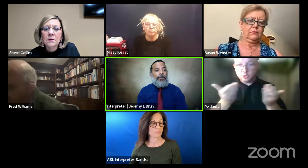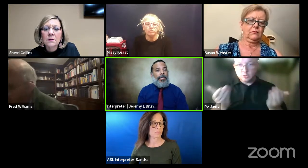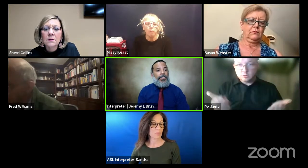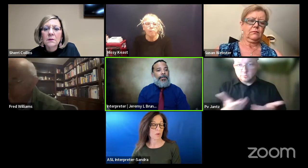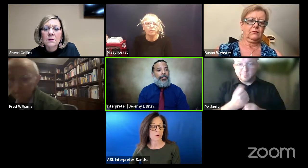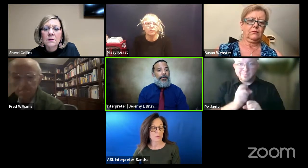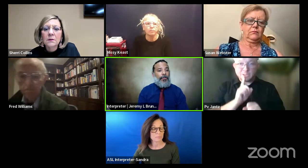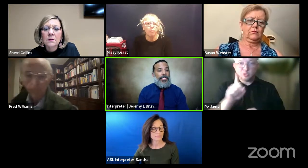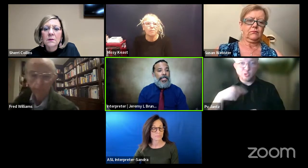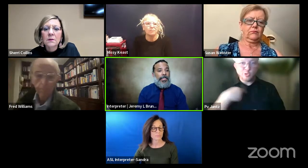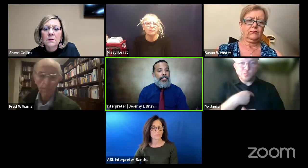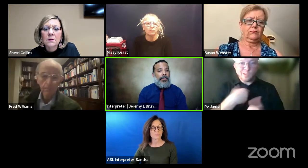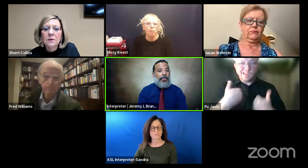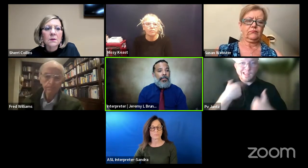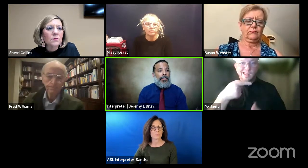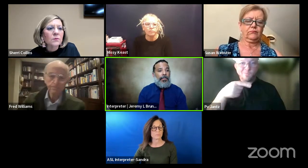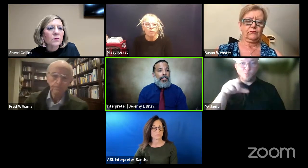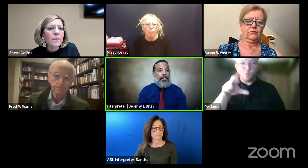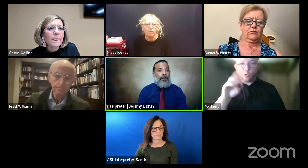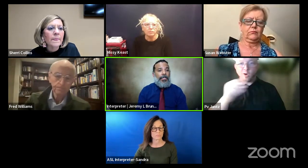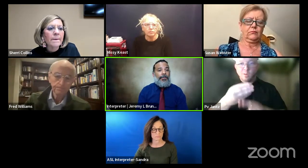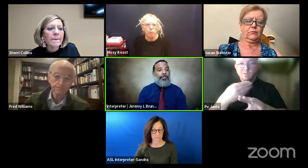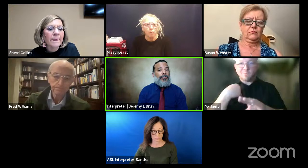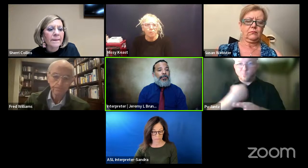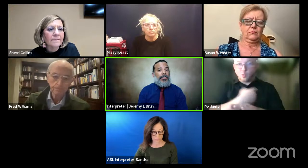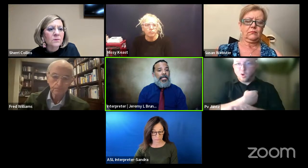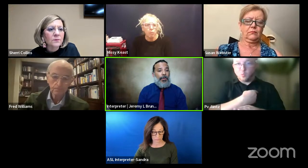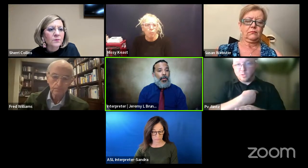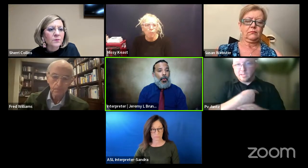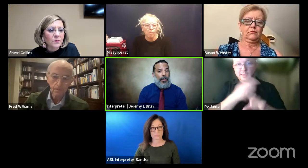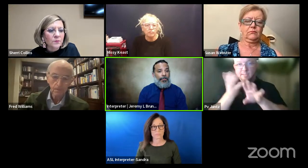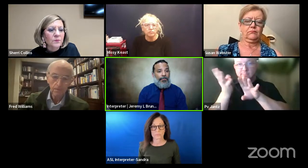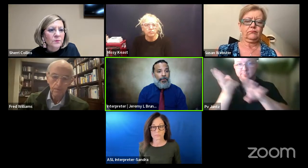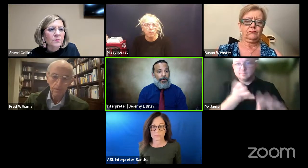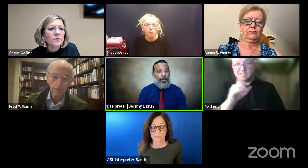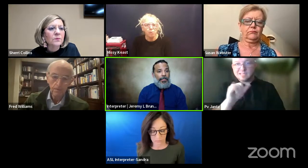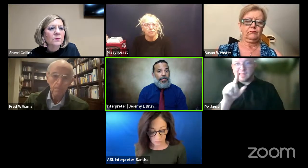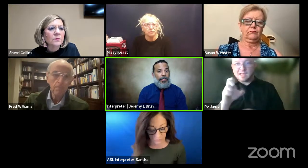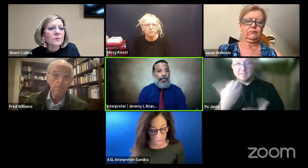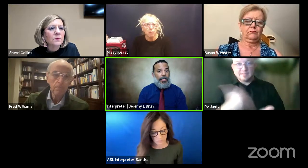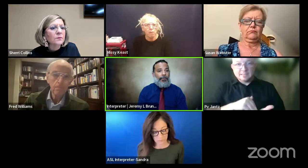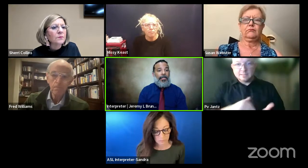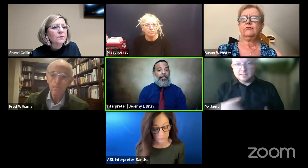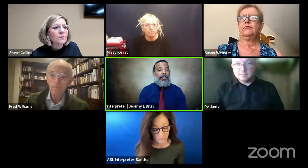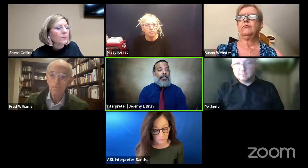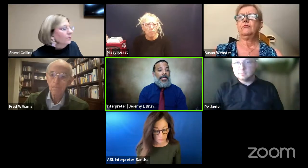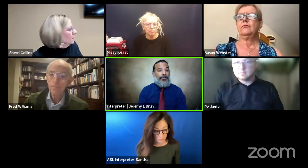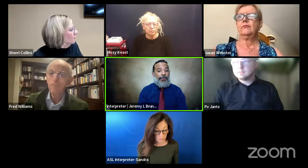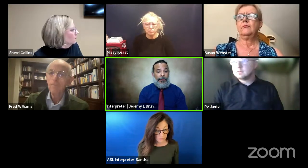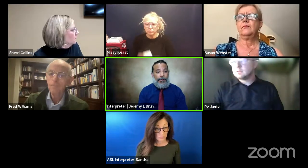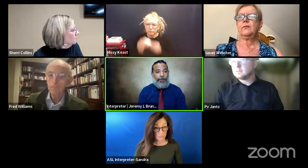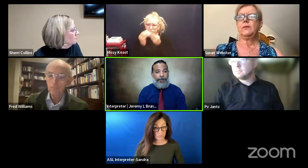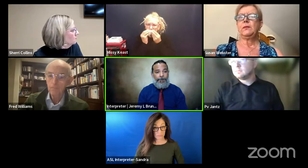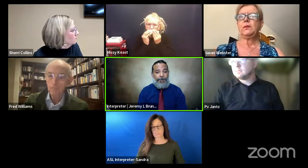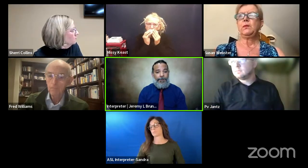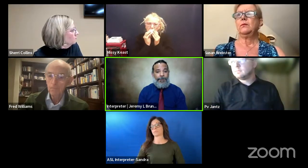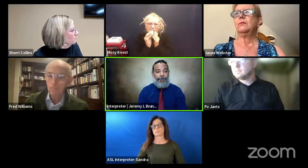Okay, I just wanted to double check to make sure everyone was here. We need to make sure that we still have a quorum before we begin the live